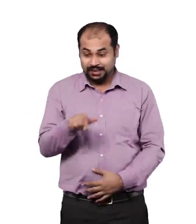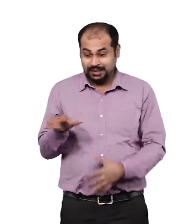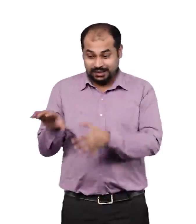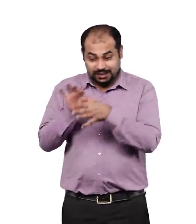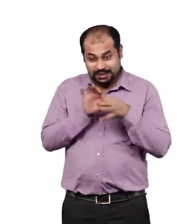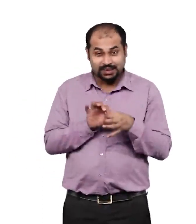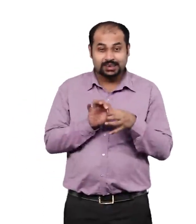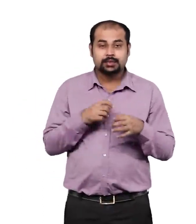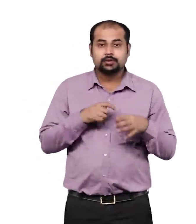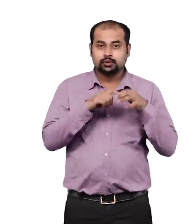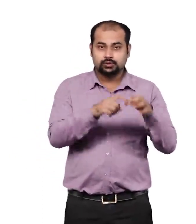Question 1.